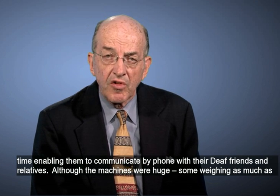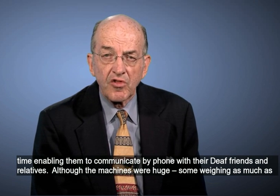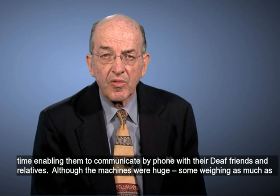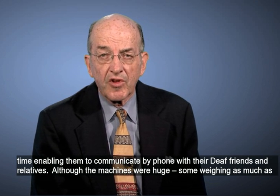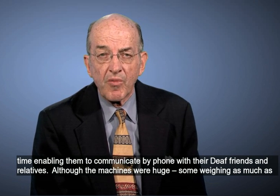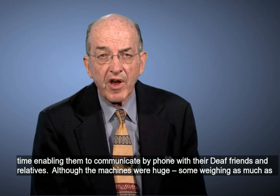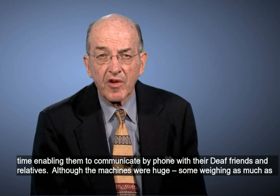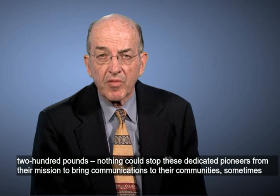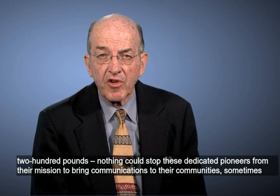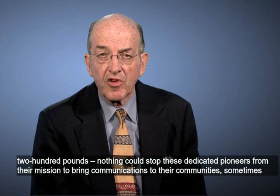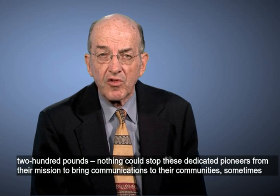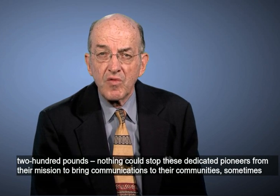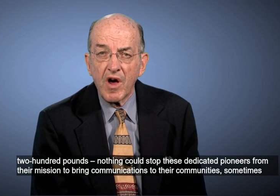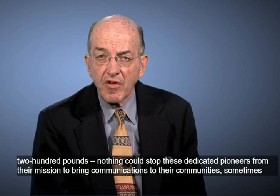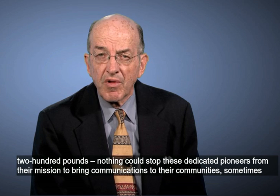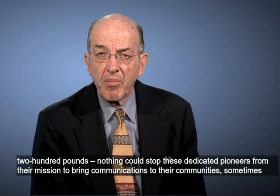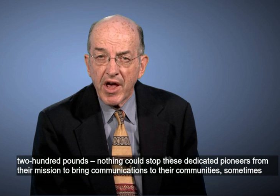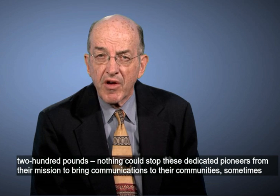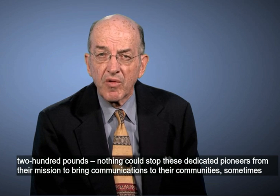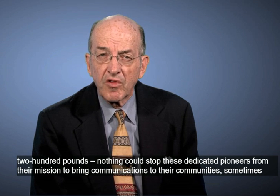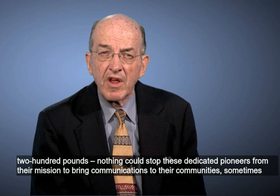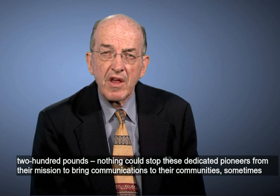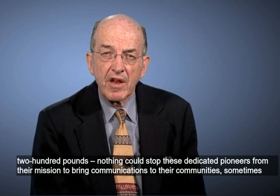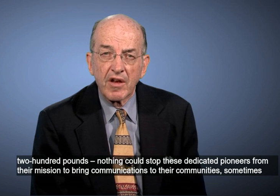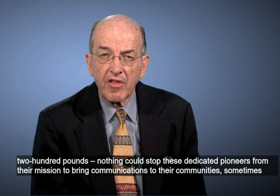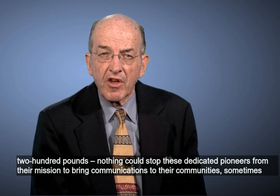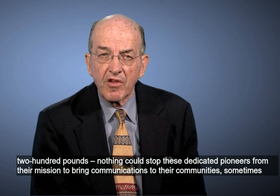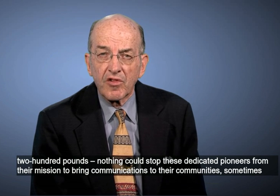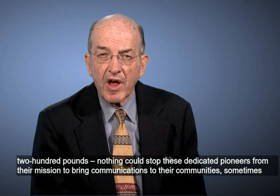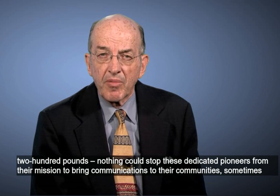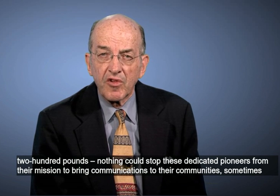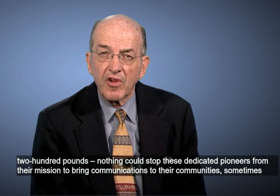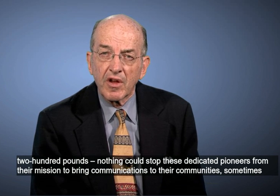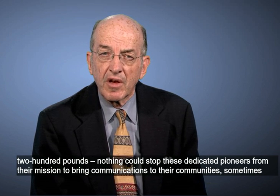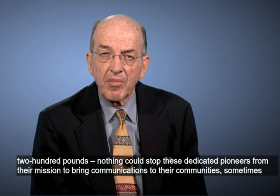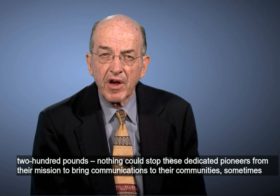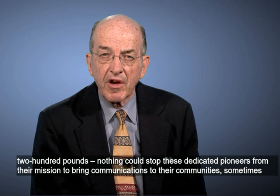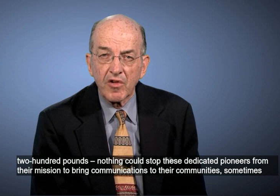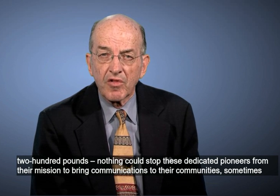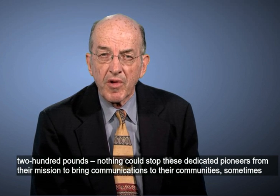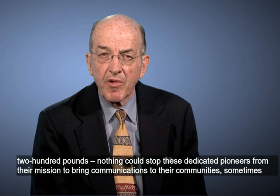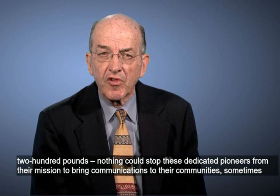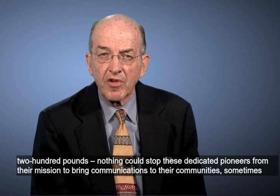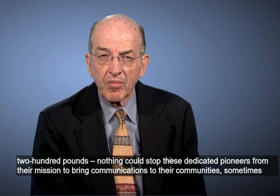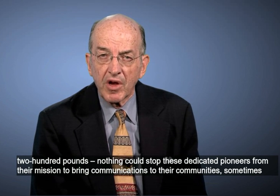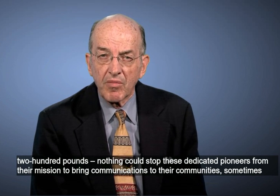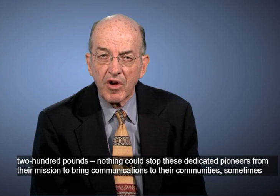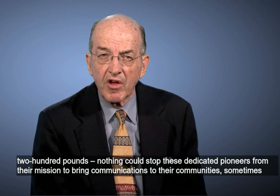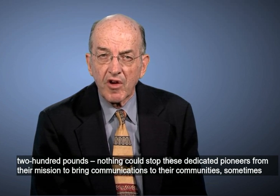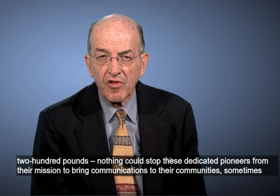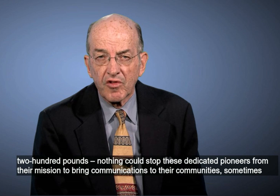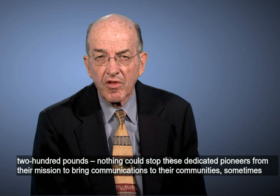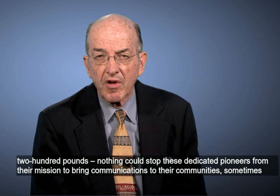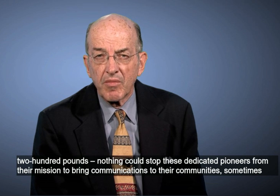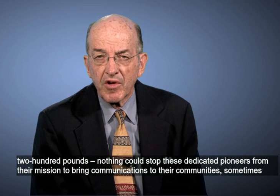huge, some weighing as much as 200 pounds, nothing could stop these dedicated pioneers from their mission to bring communications to their